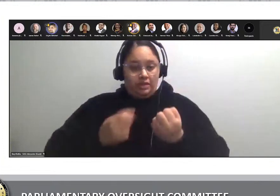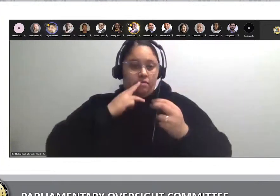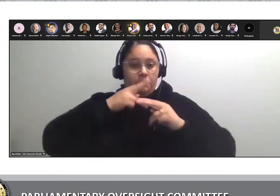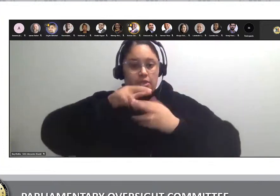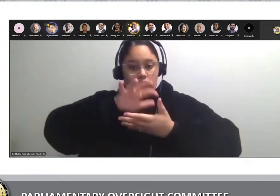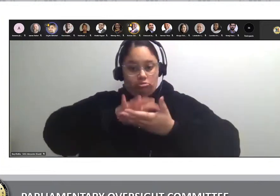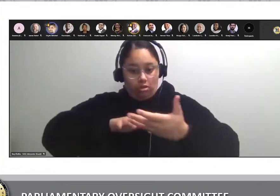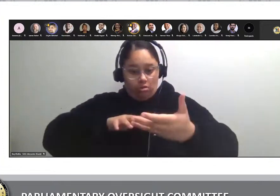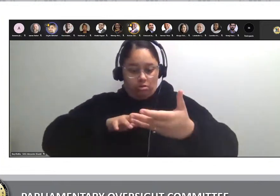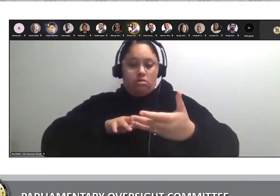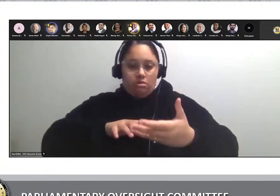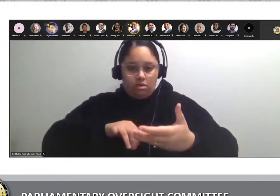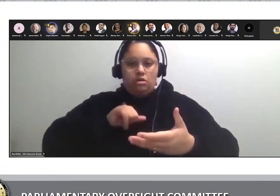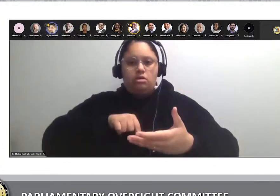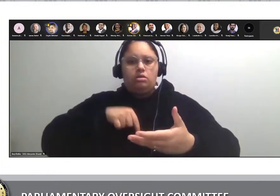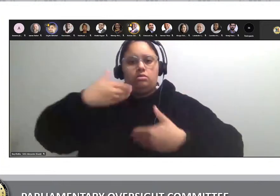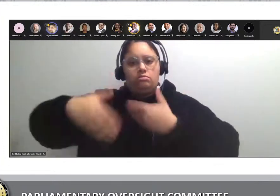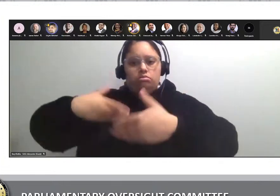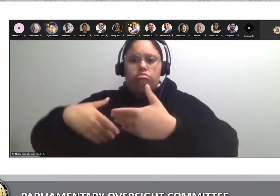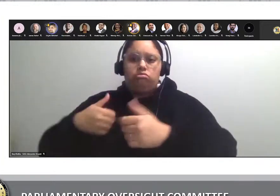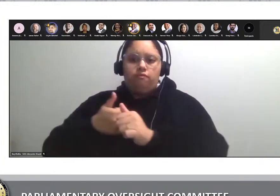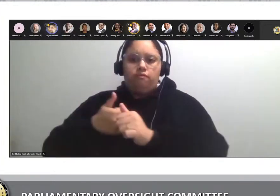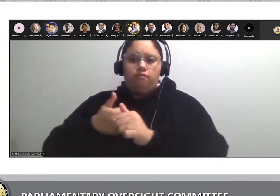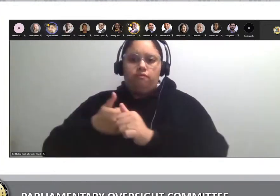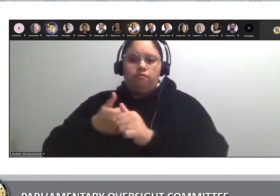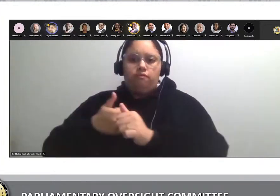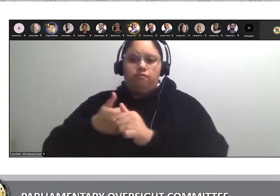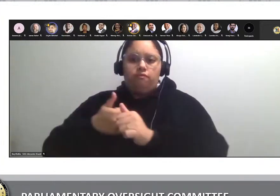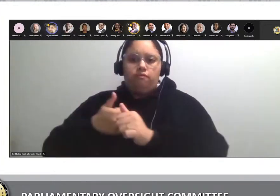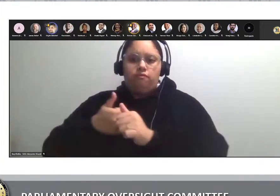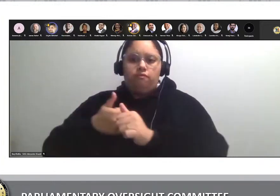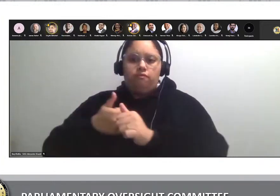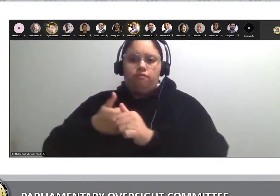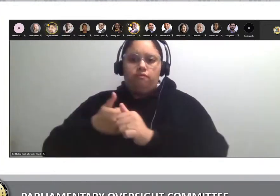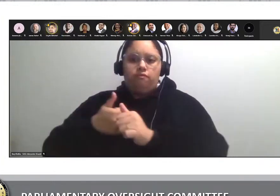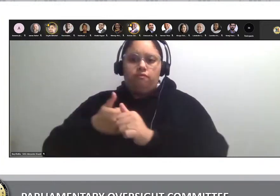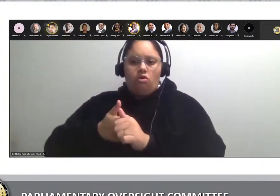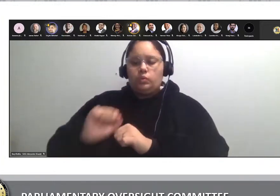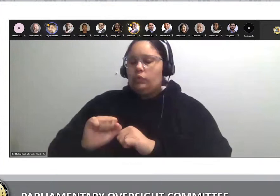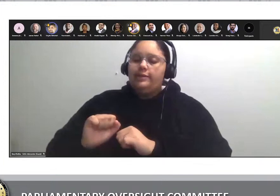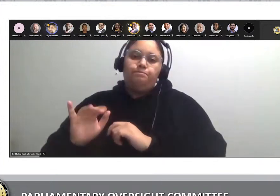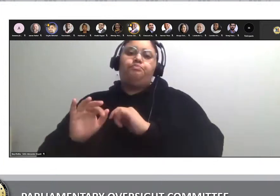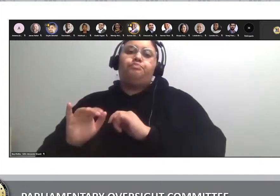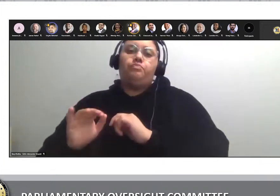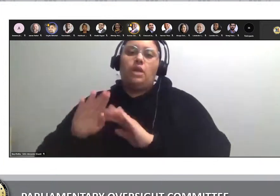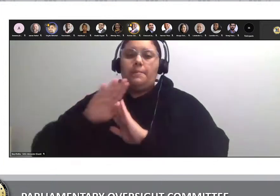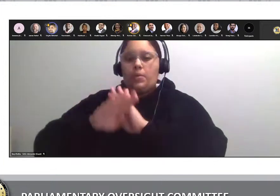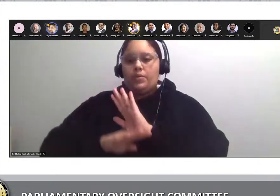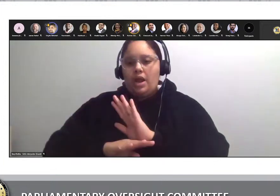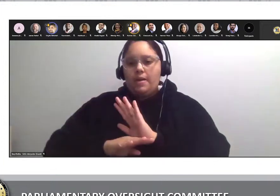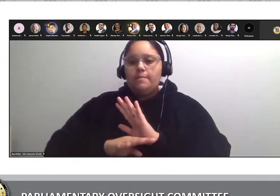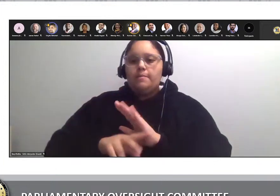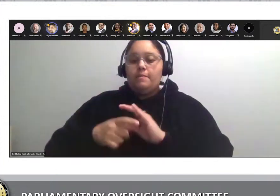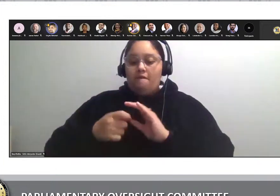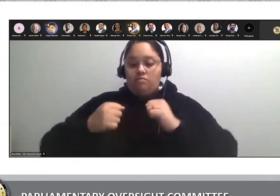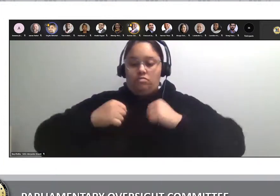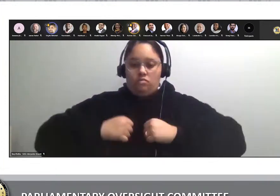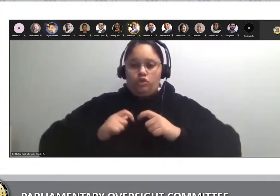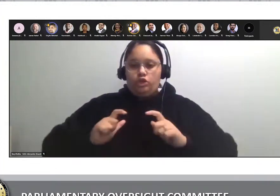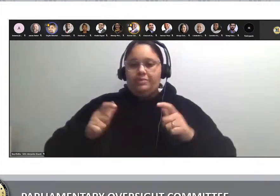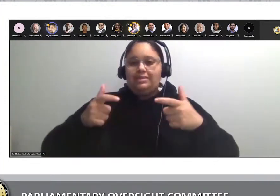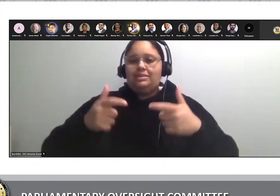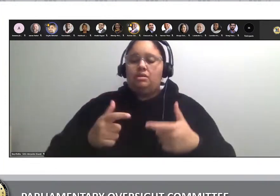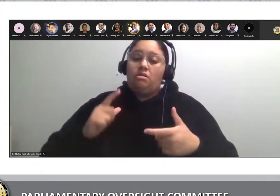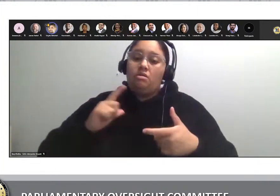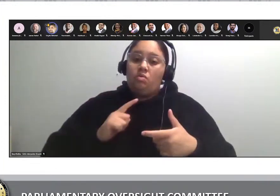petitions, they can execute it as per the program of the committee. So